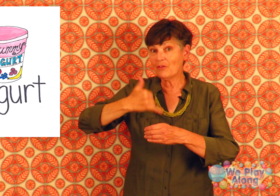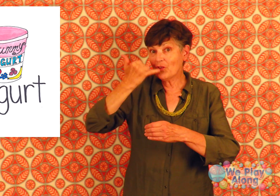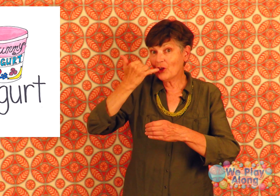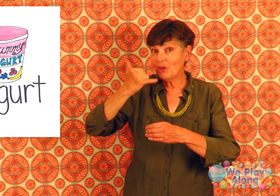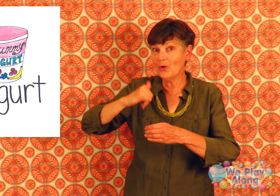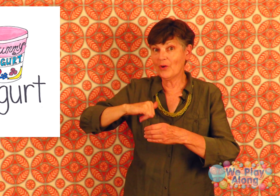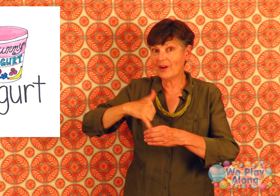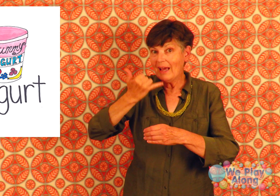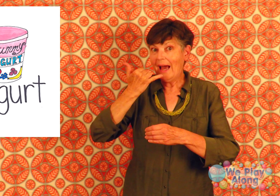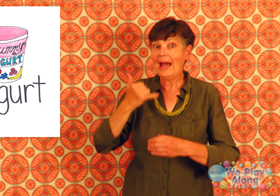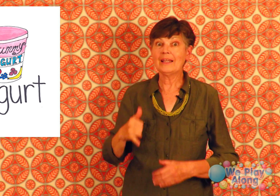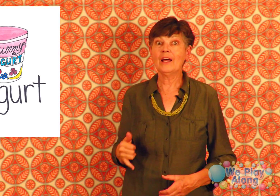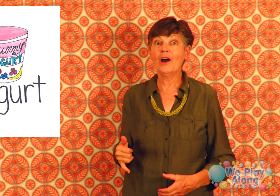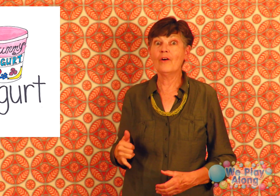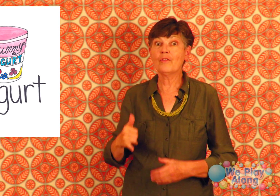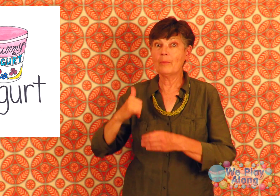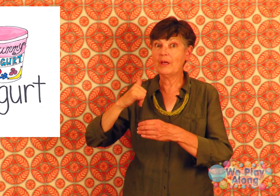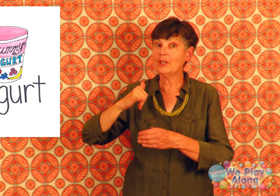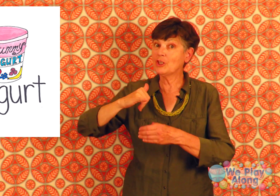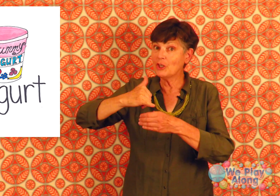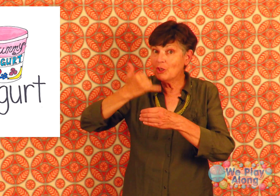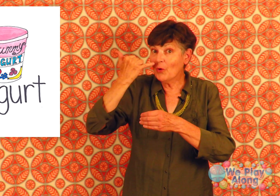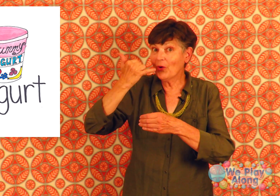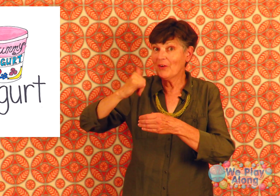for yogurt. I love peach yogurt.